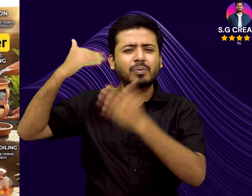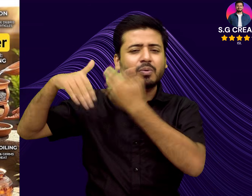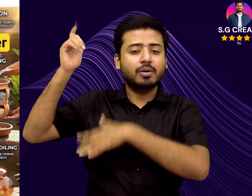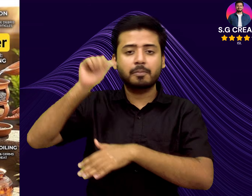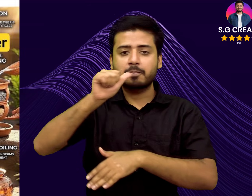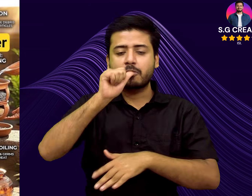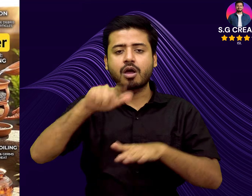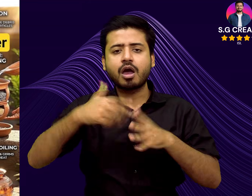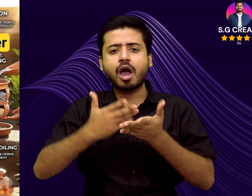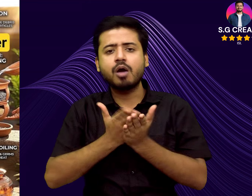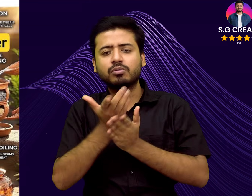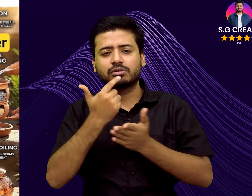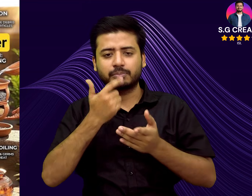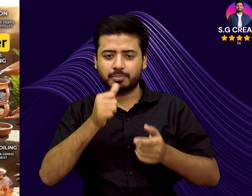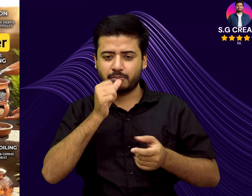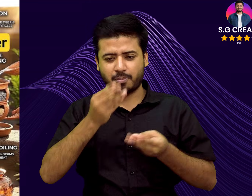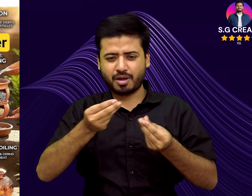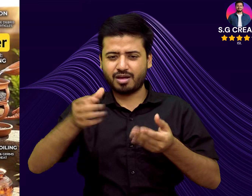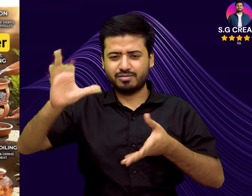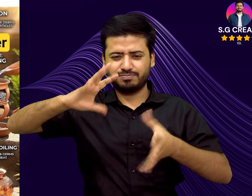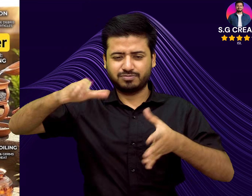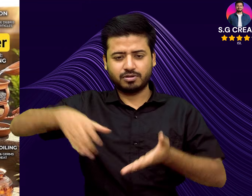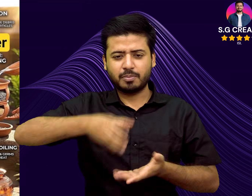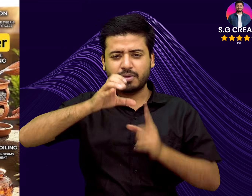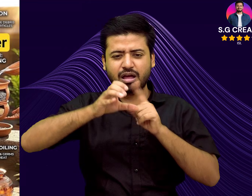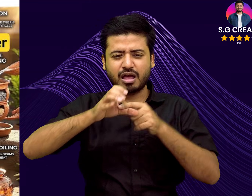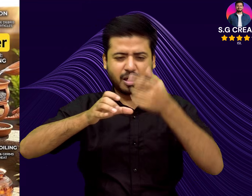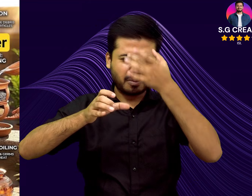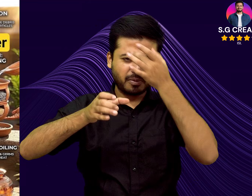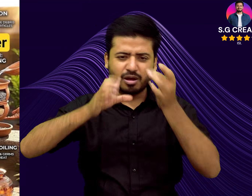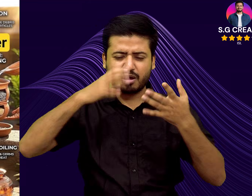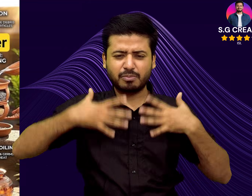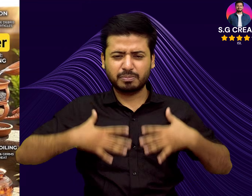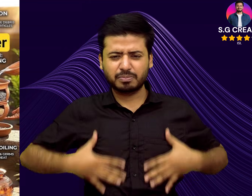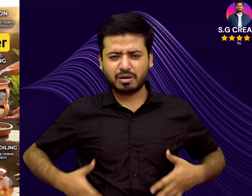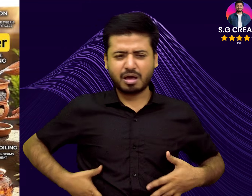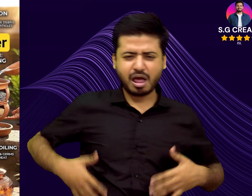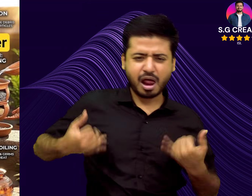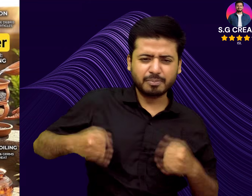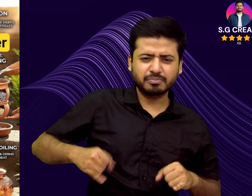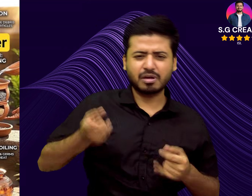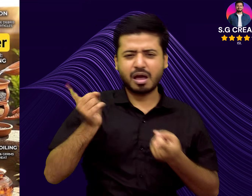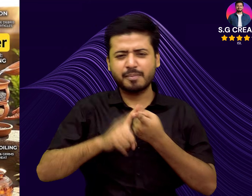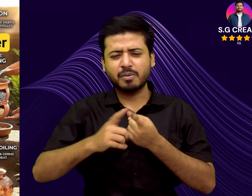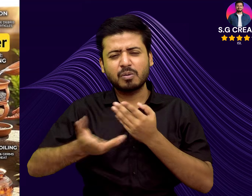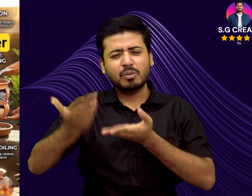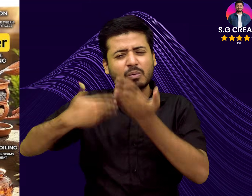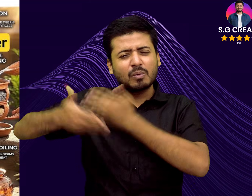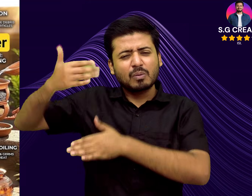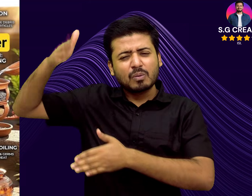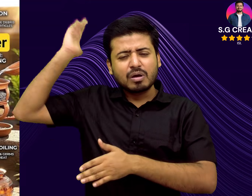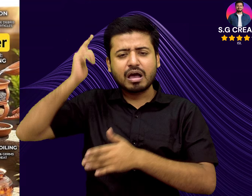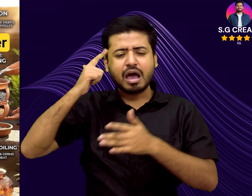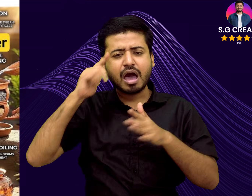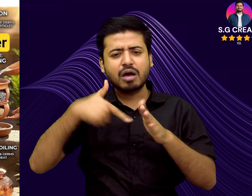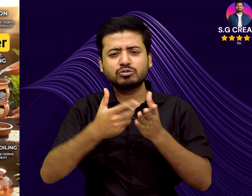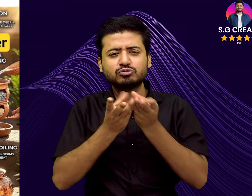visible dirt. They incorporated a deep understanding of natural antibacterial properties and mineral balancing. Since both the